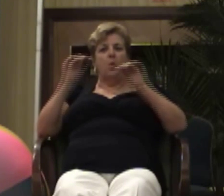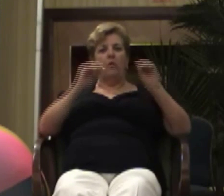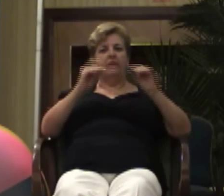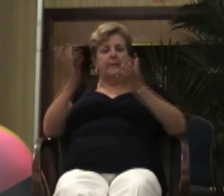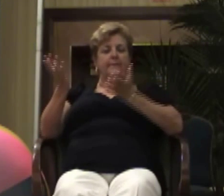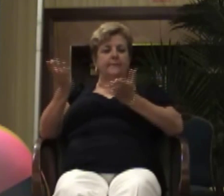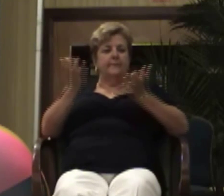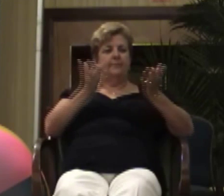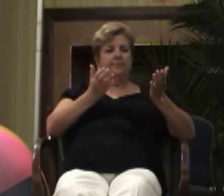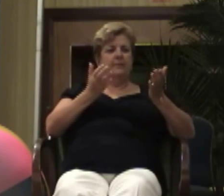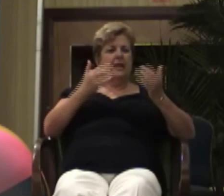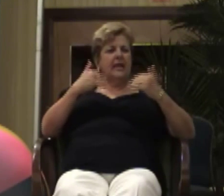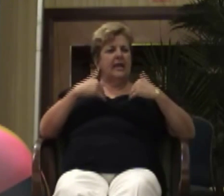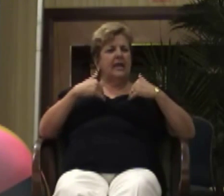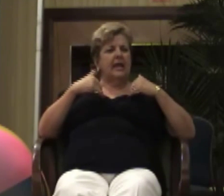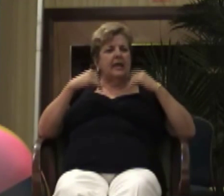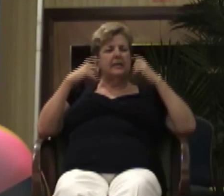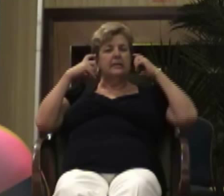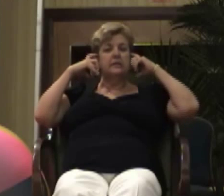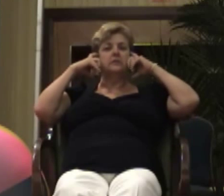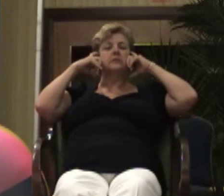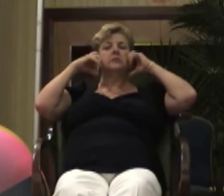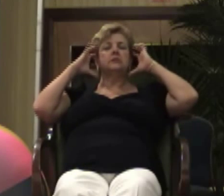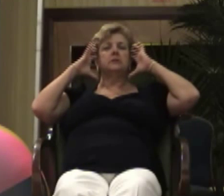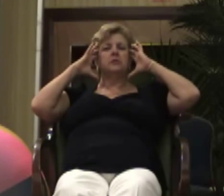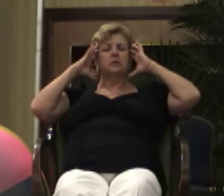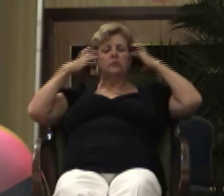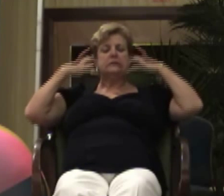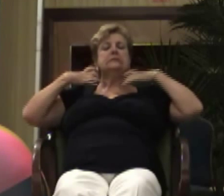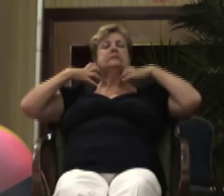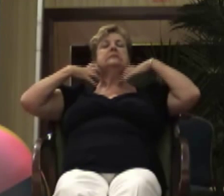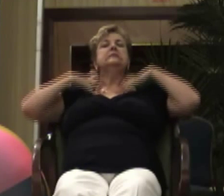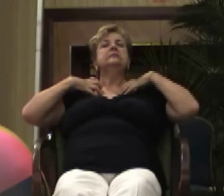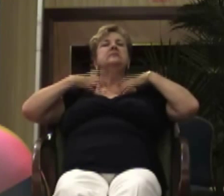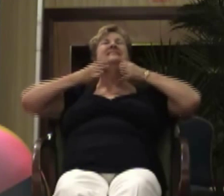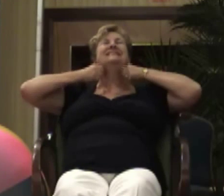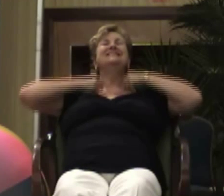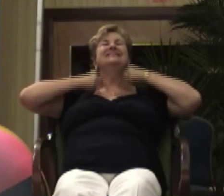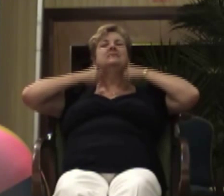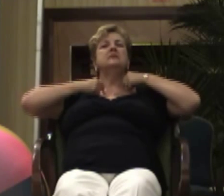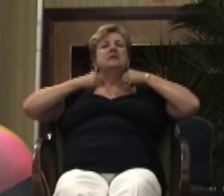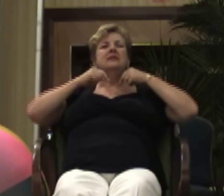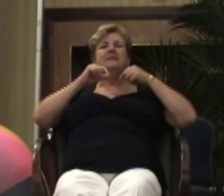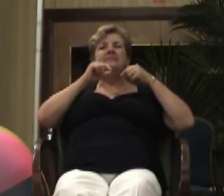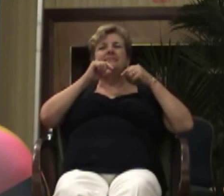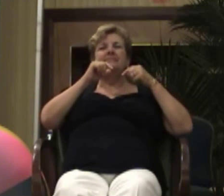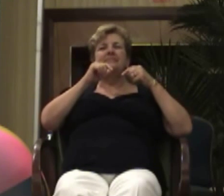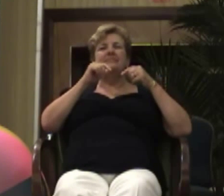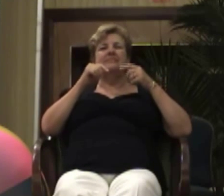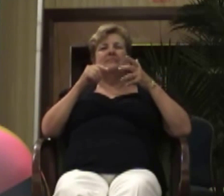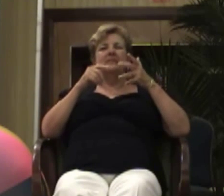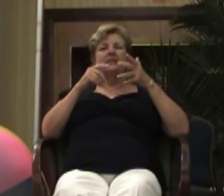his head. It was with a pulley, and it was a mess. It was before strapper frames. And